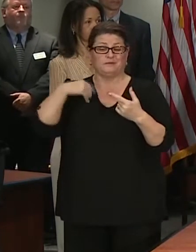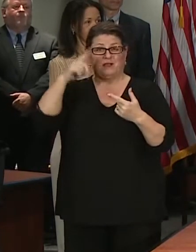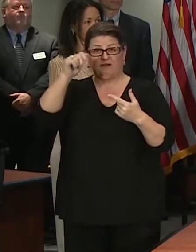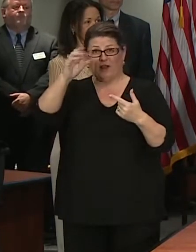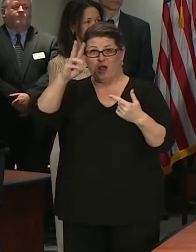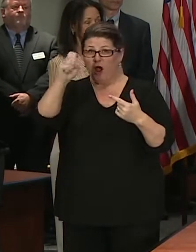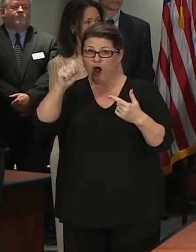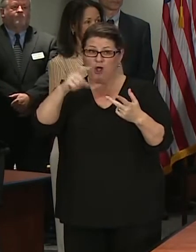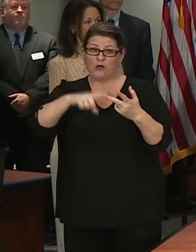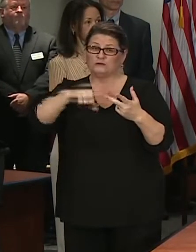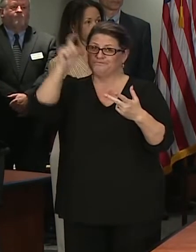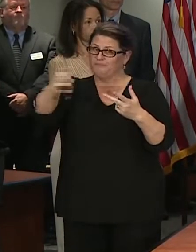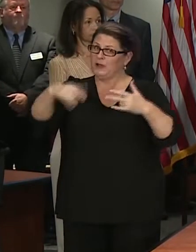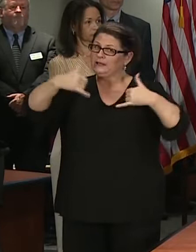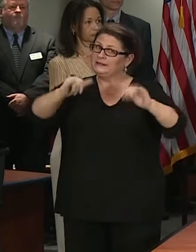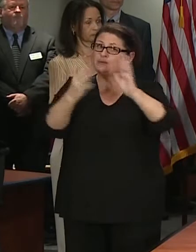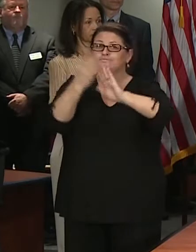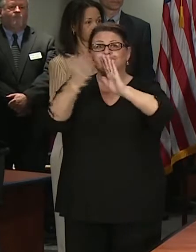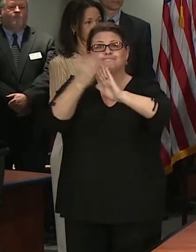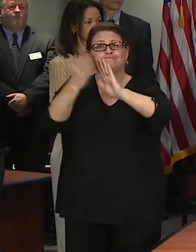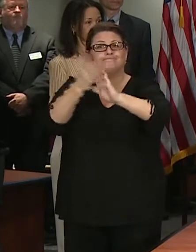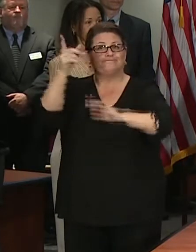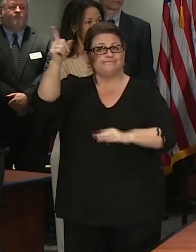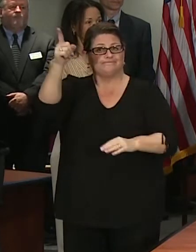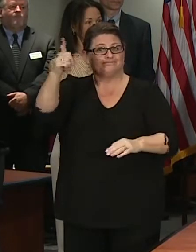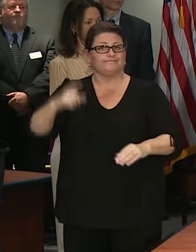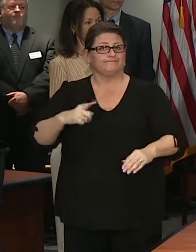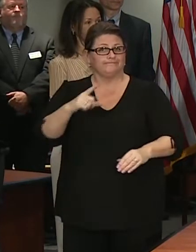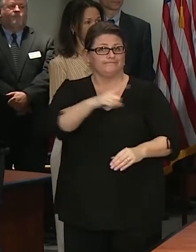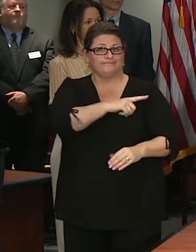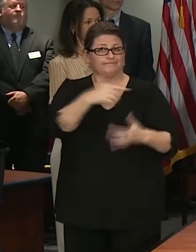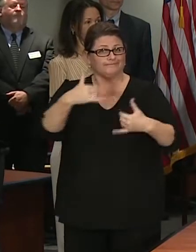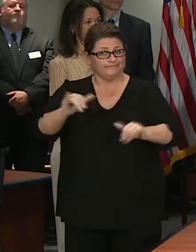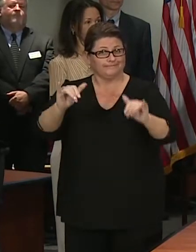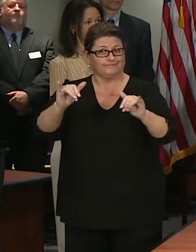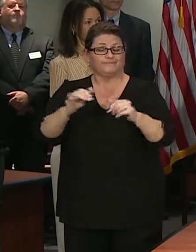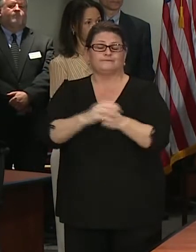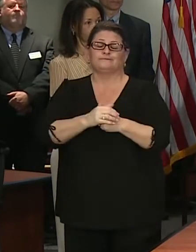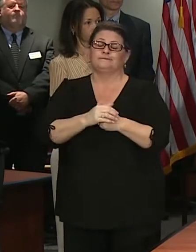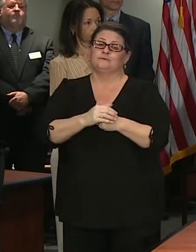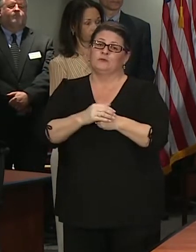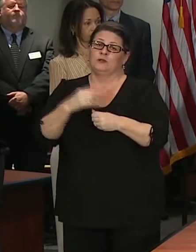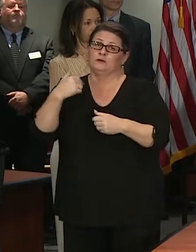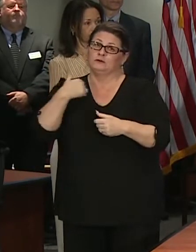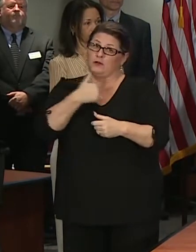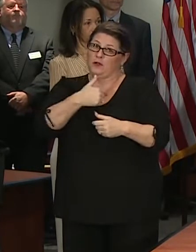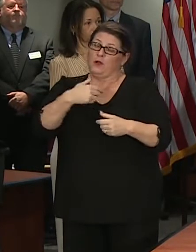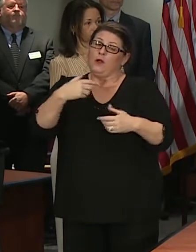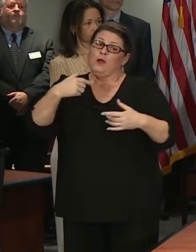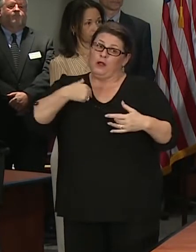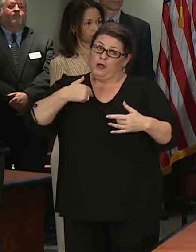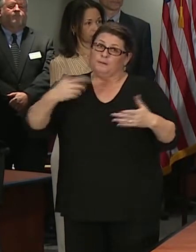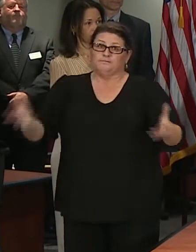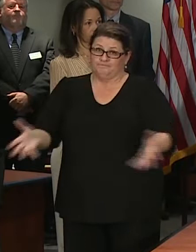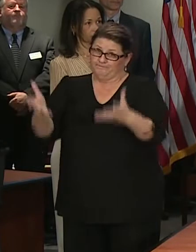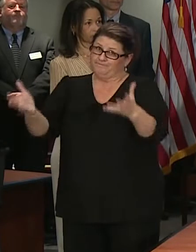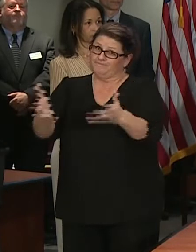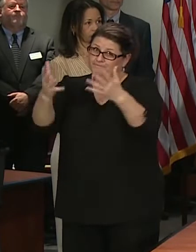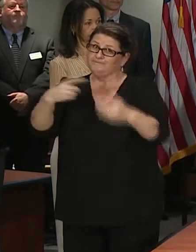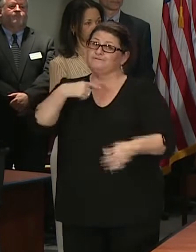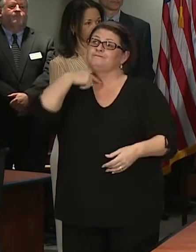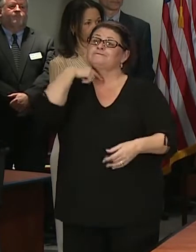business done in the General Assembly. So I'm urging the General Assembly to come back